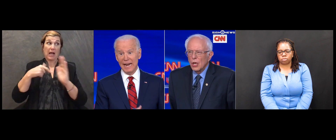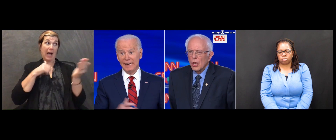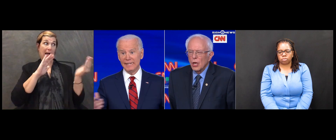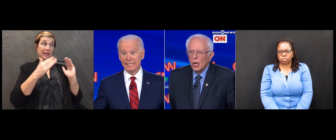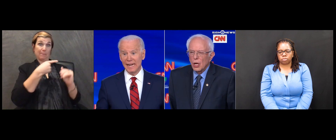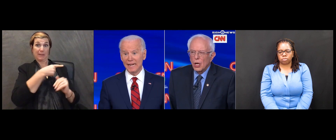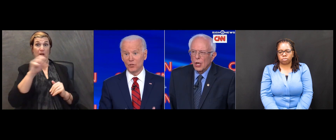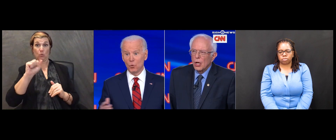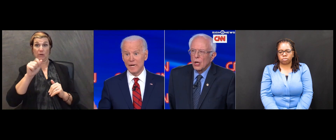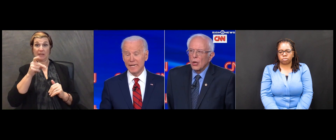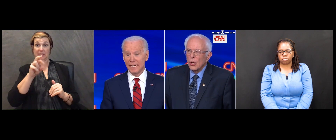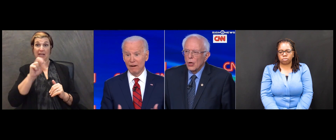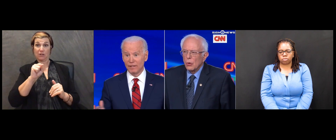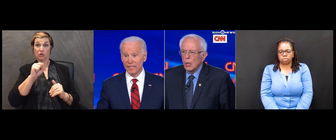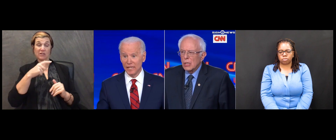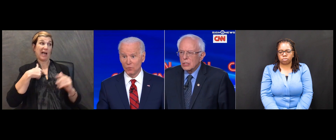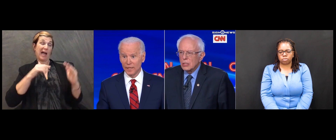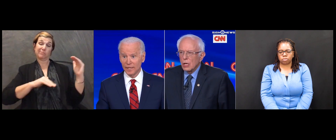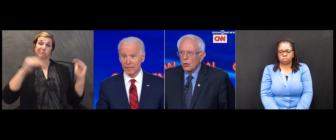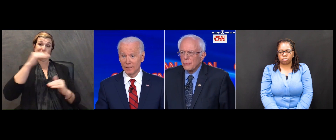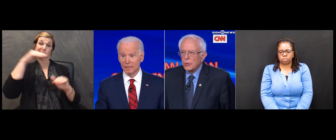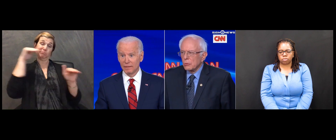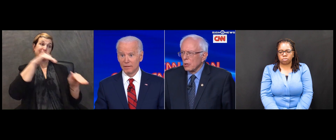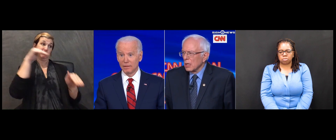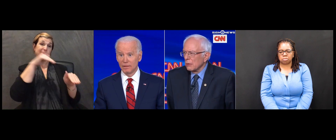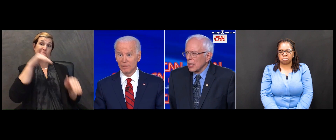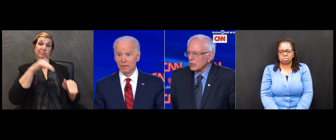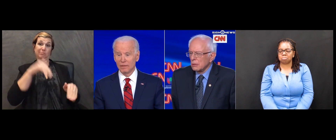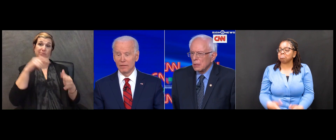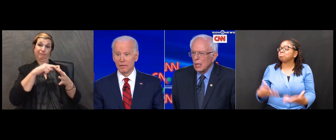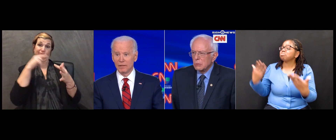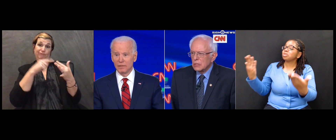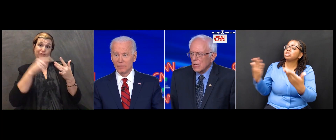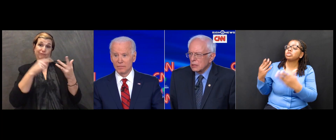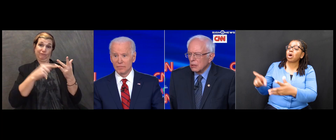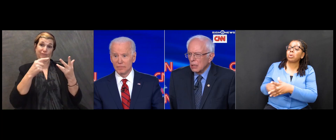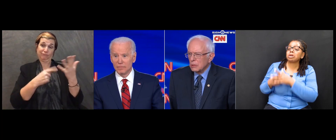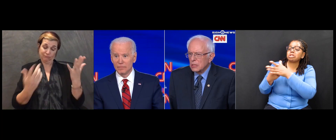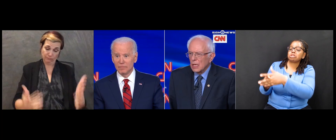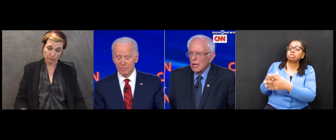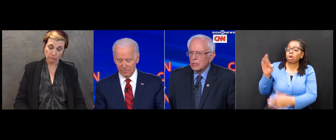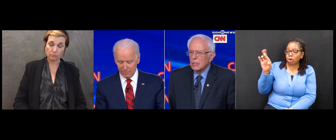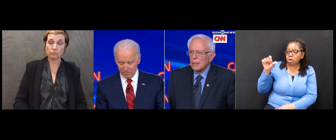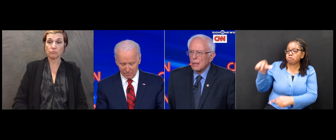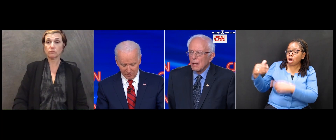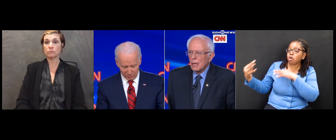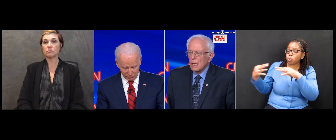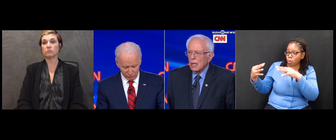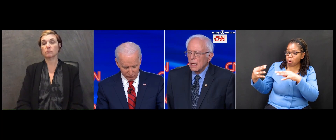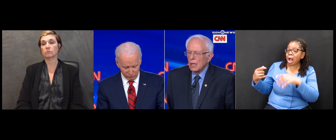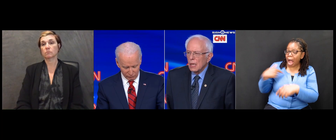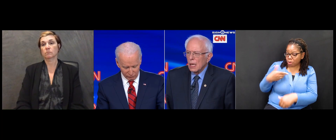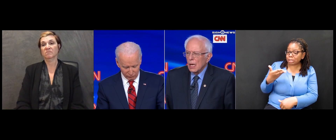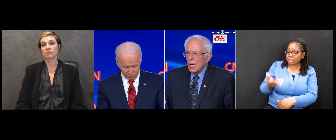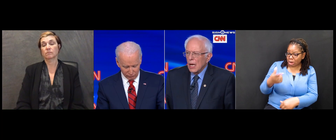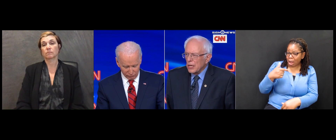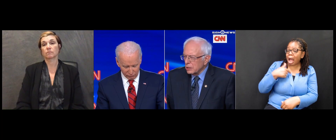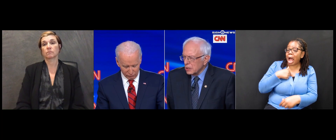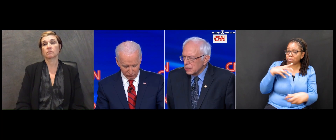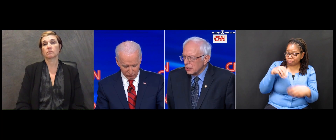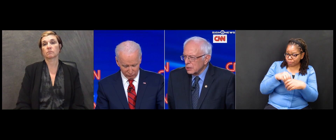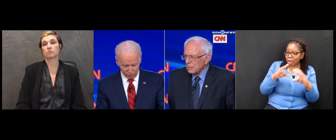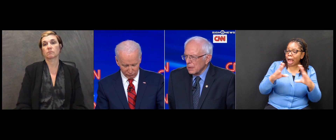on any day of the week and every day. Well, let's start off with the war in Iraq, Joe. I was there, too. I was in the House.